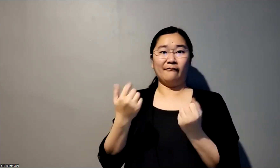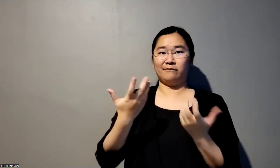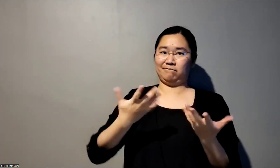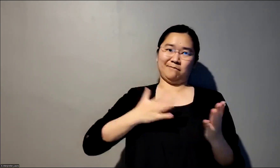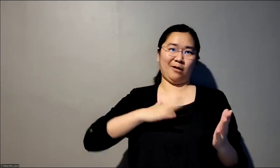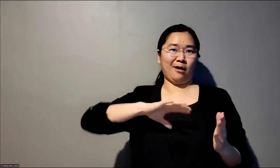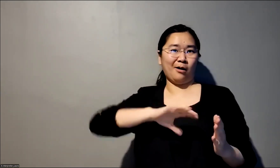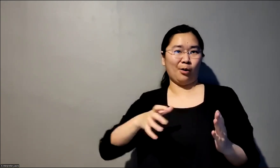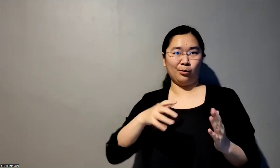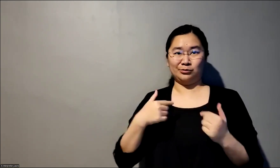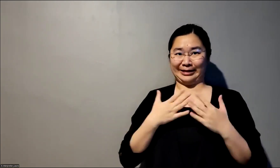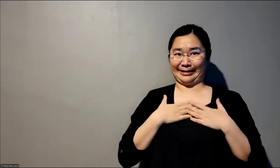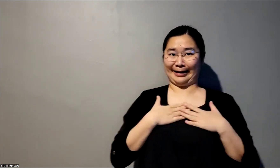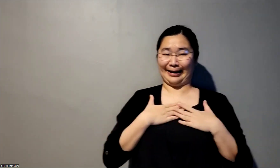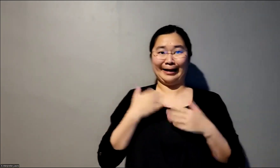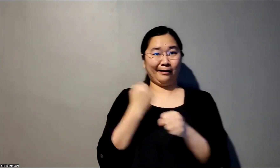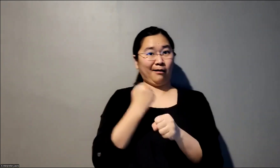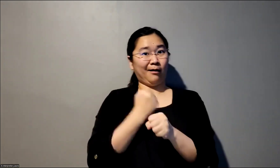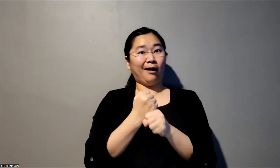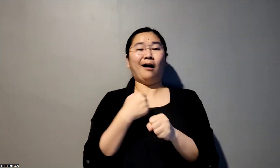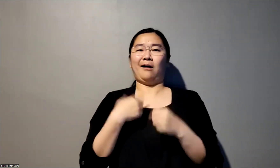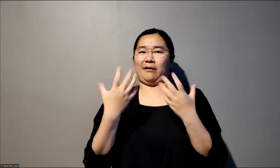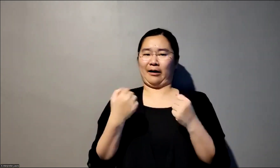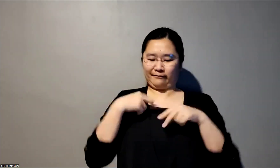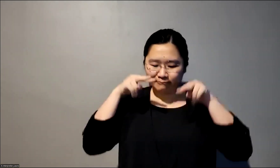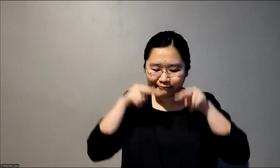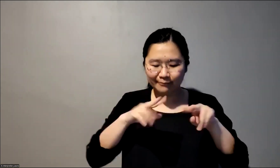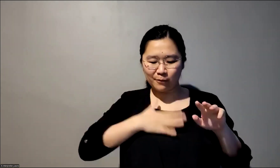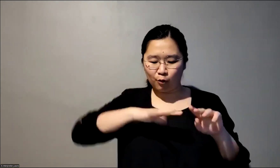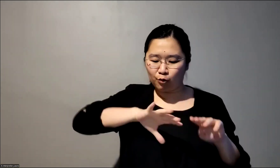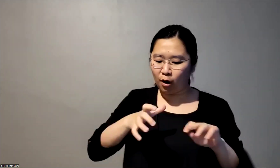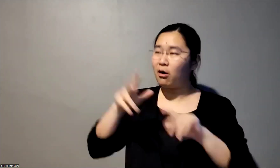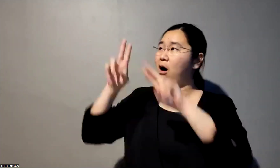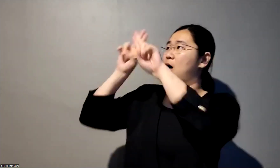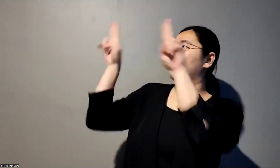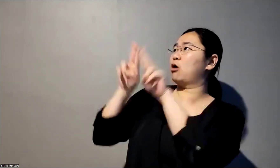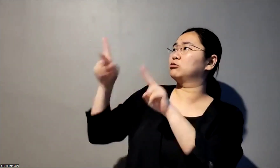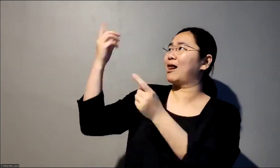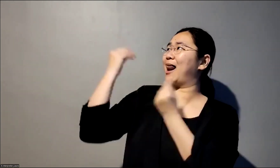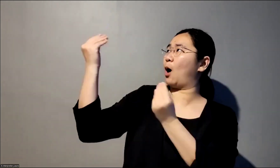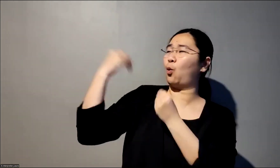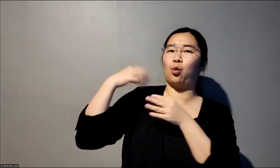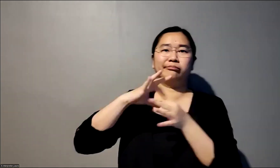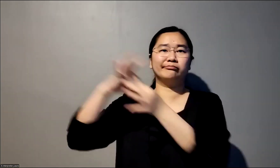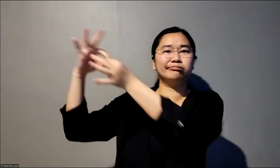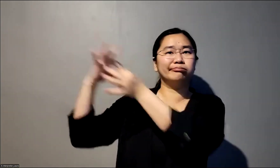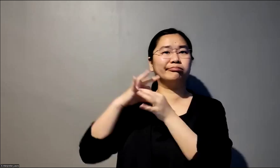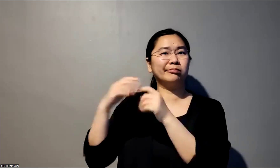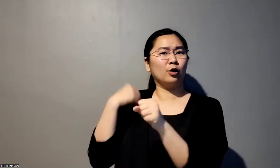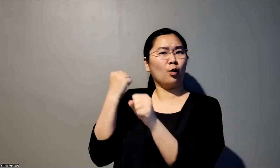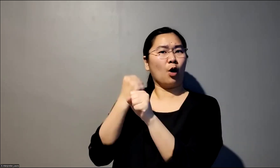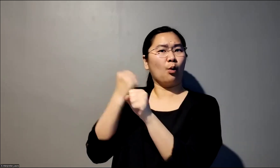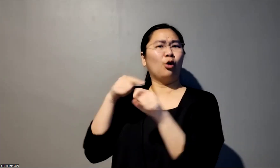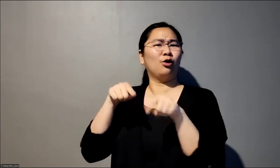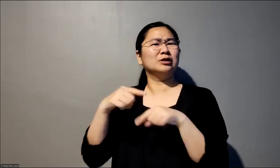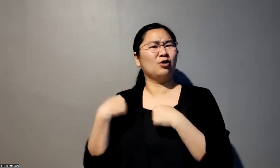entirely inclusive and disability inclusive, and also to make sure this is their role because they